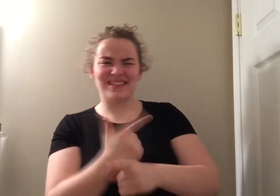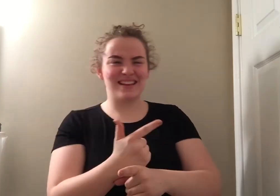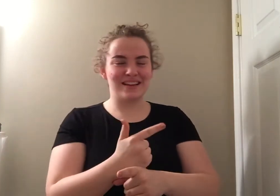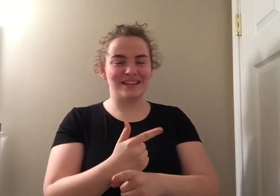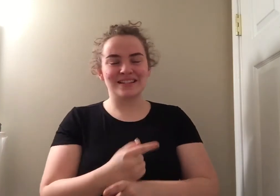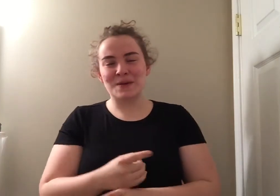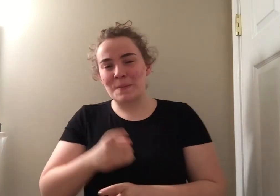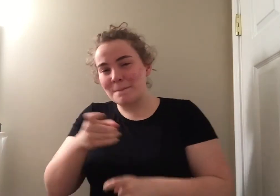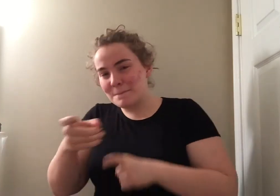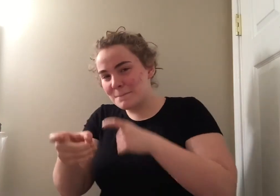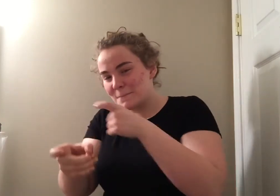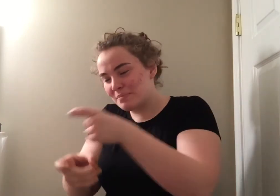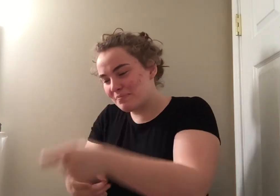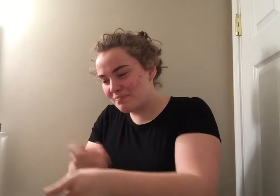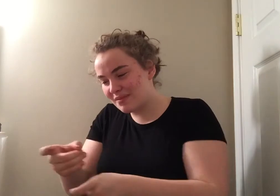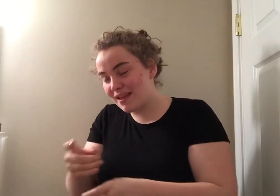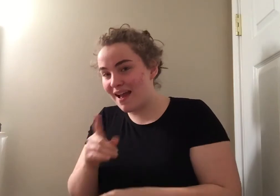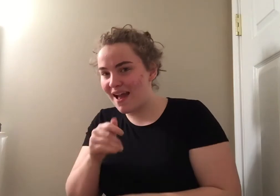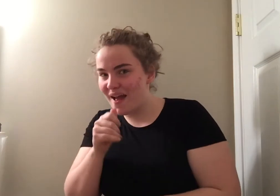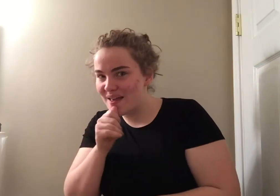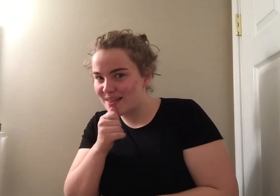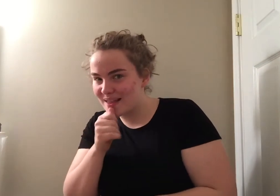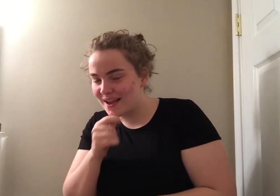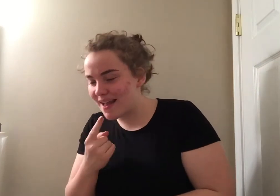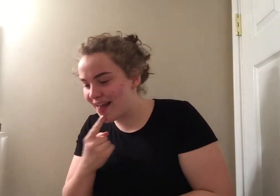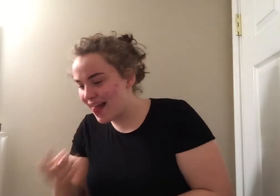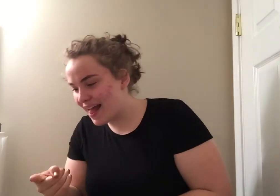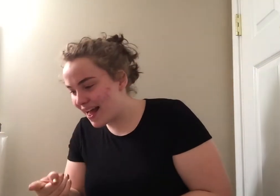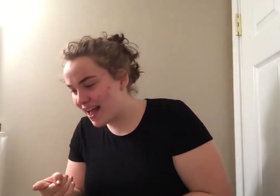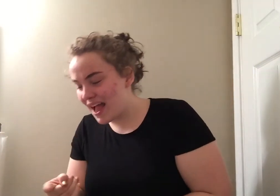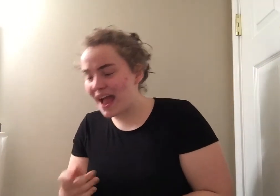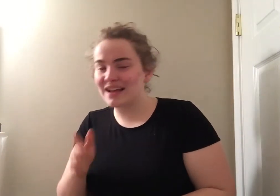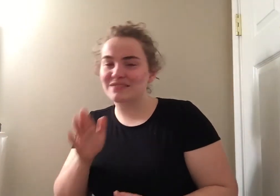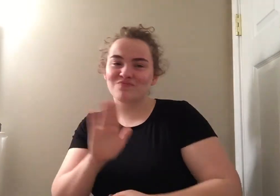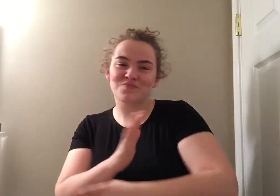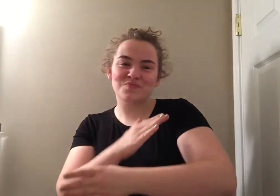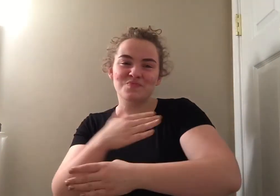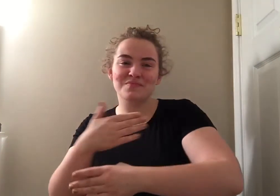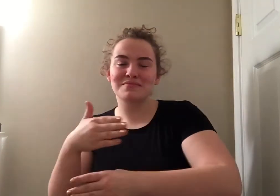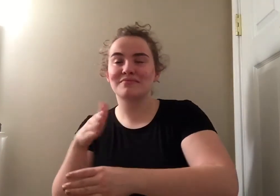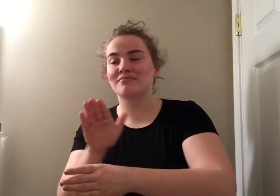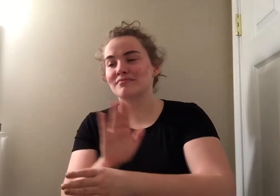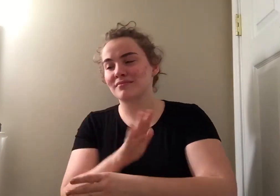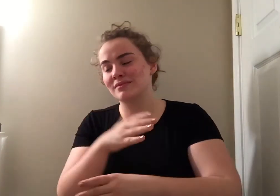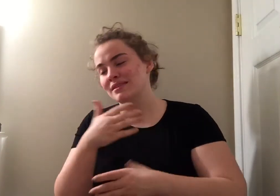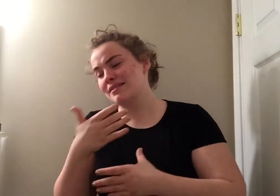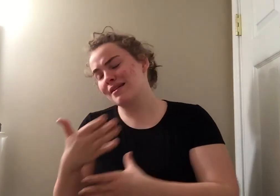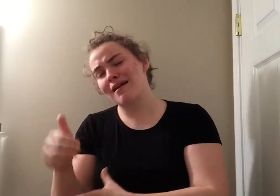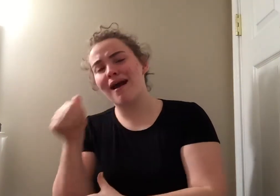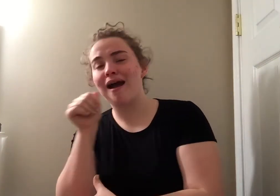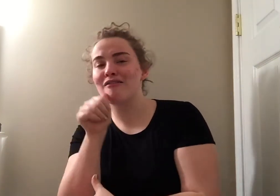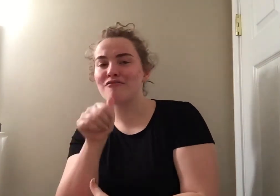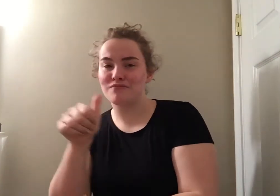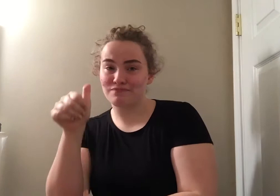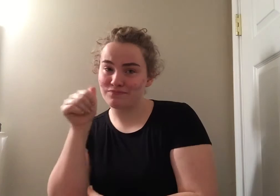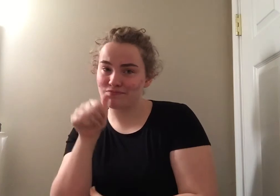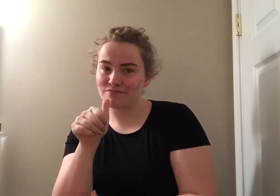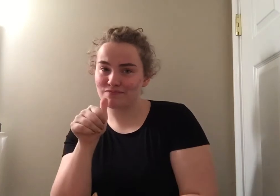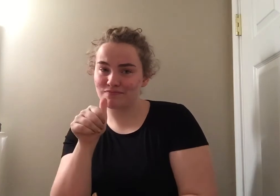him secrets, and she sang lullabies to him every night. Look at your charts.